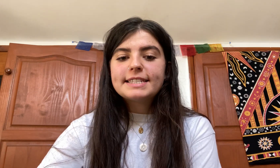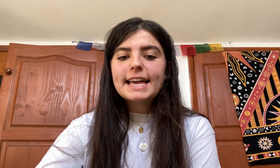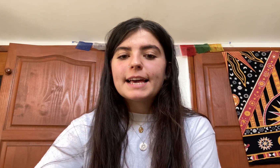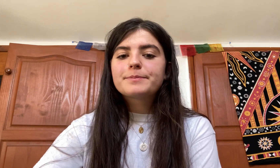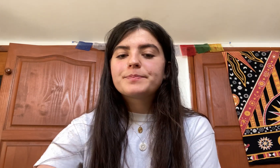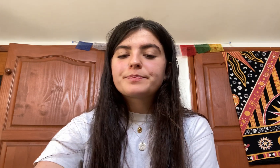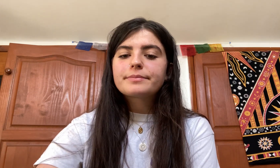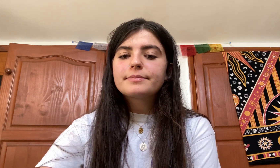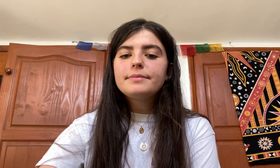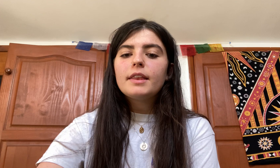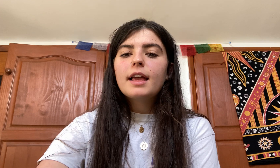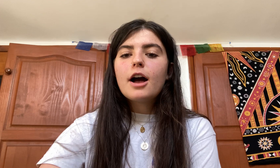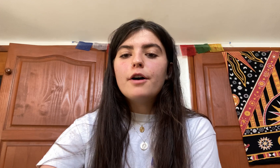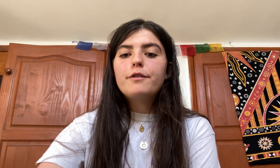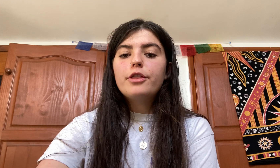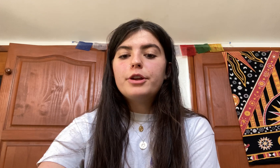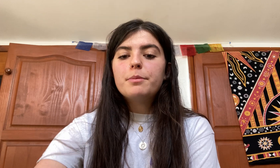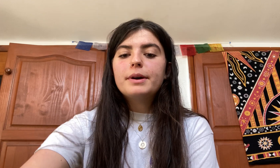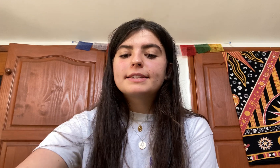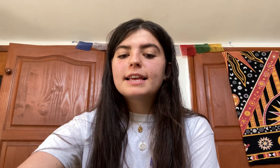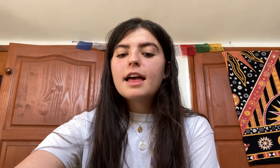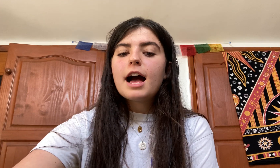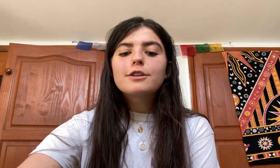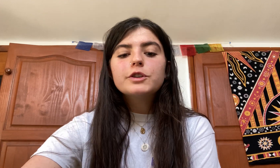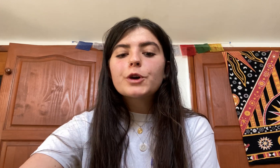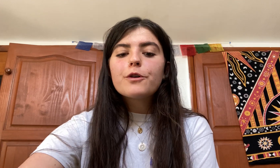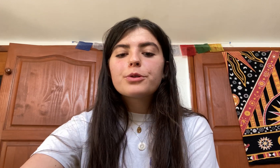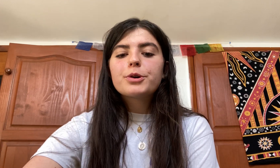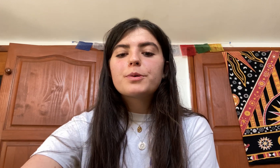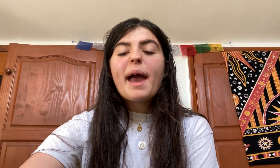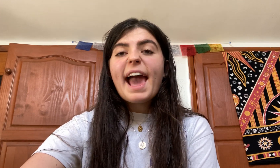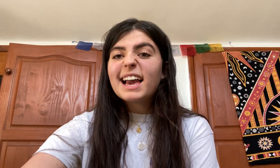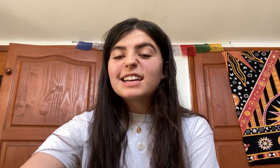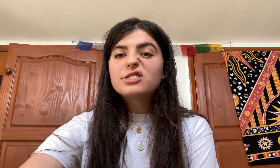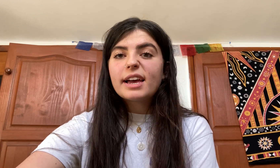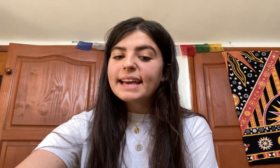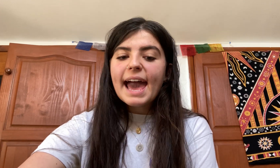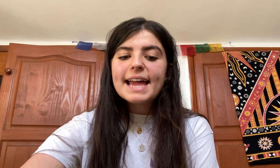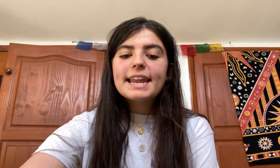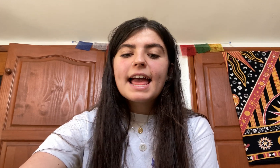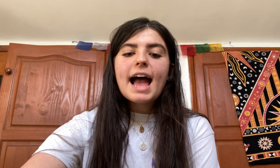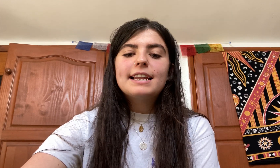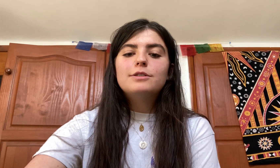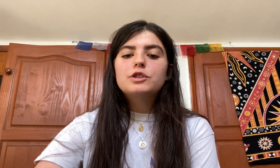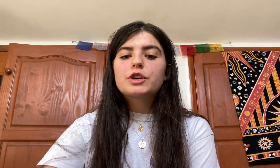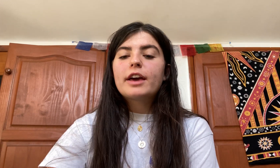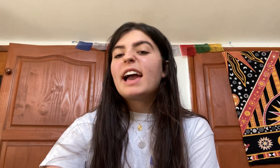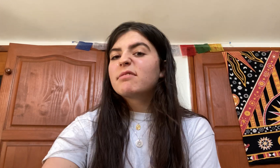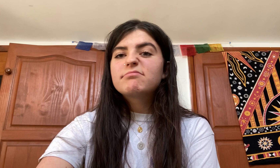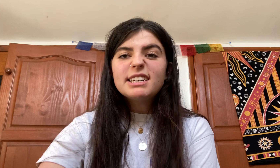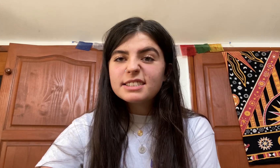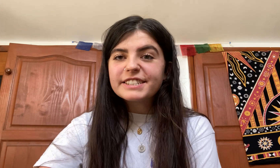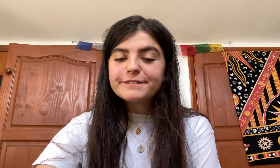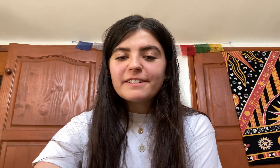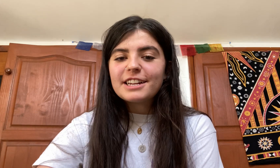see of the numbers. I'll just go through age again, and I'll just go through age